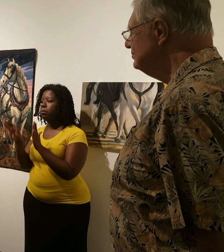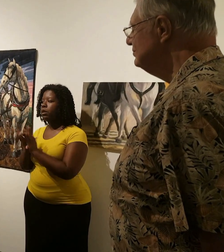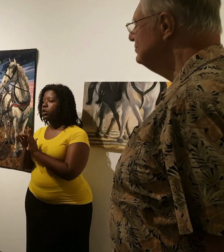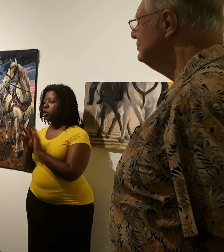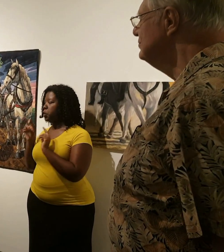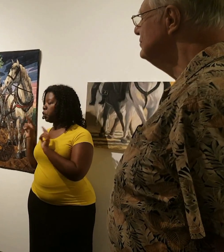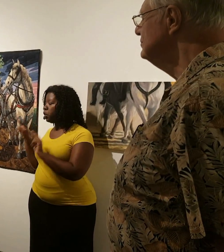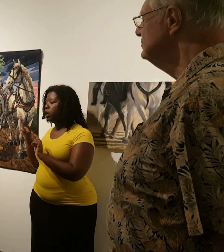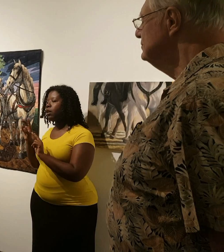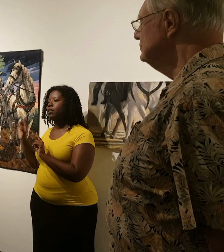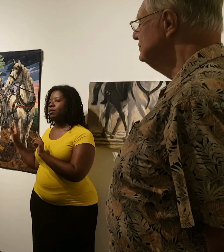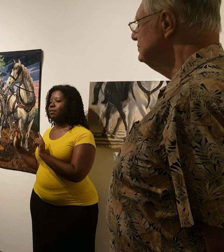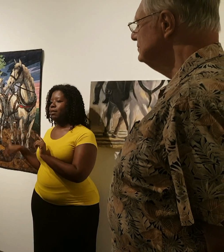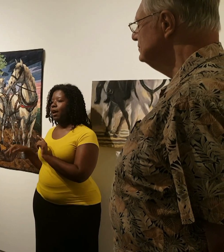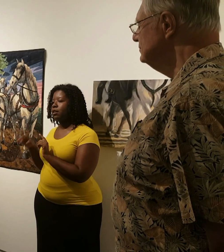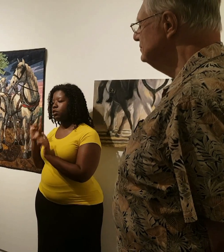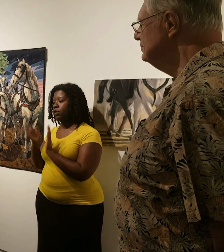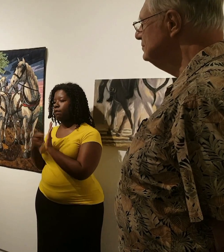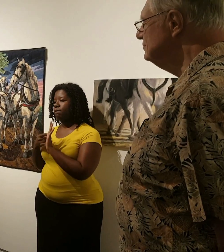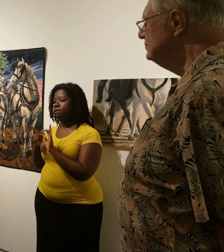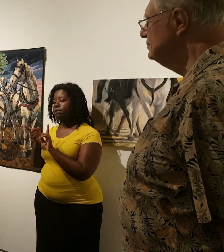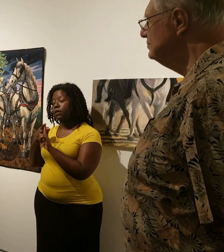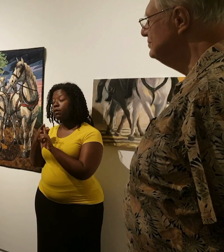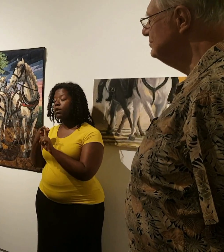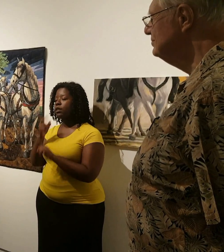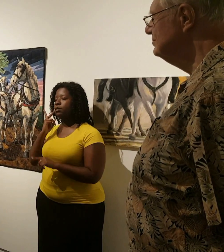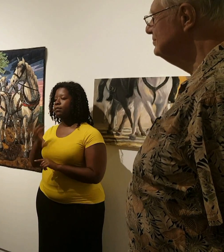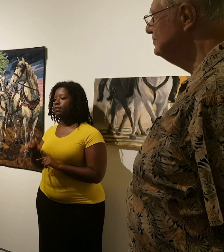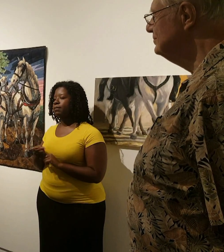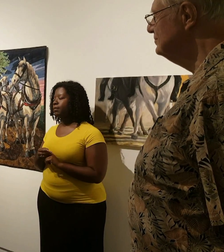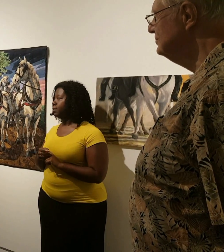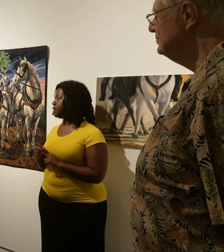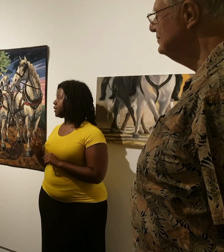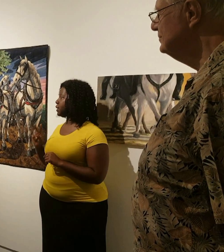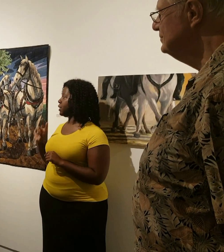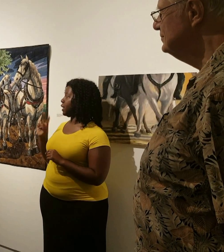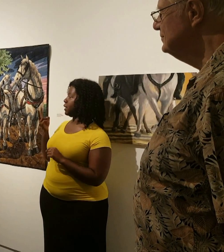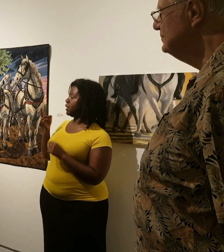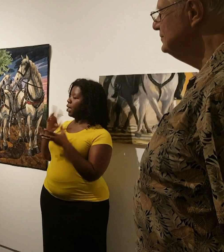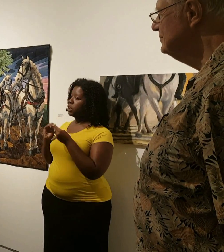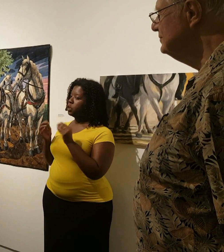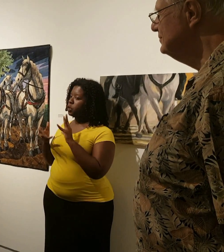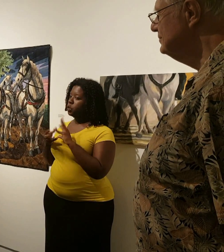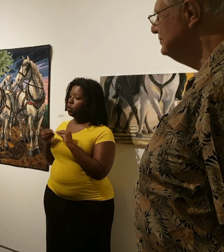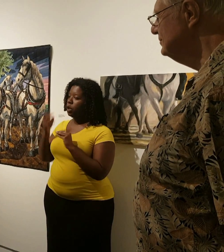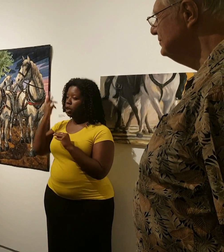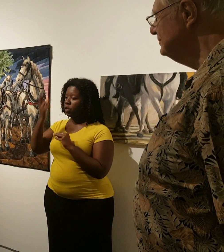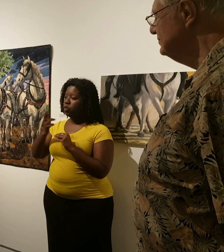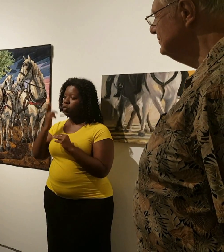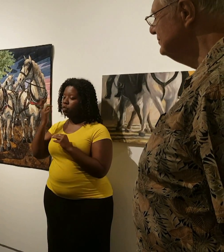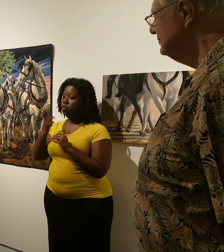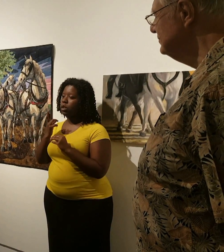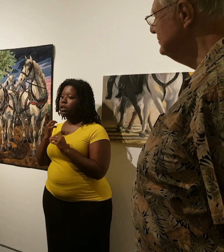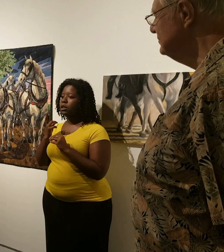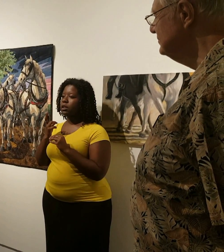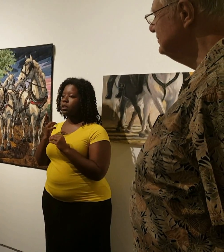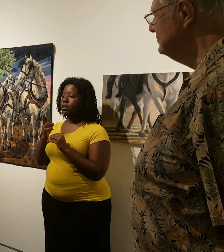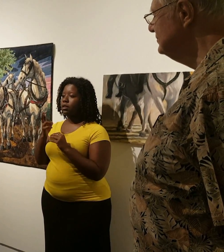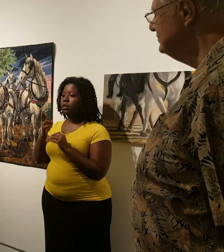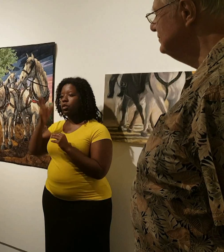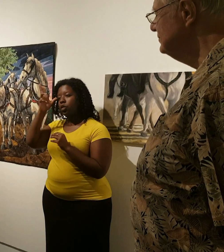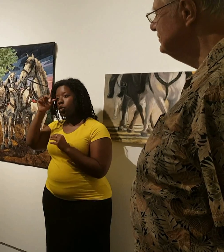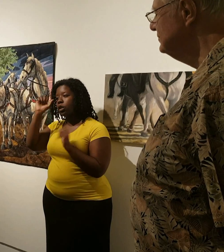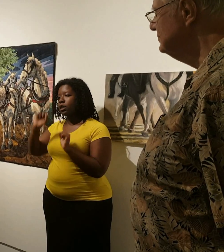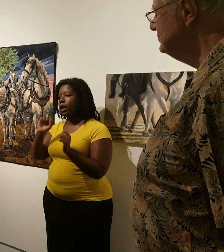when looking at the quilt. But the secondary story here, and the reason that the horse was able to meet the dog in the first